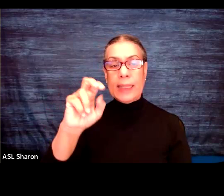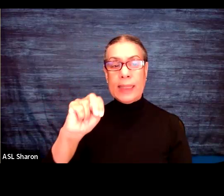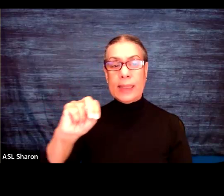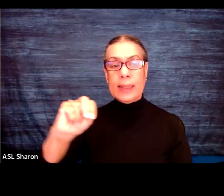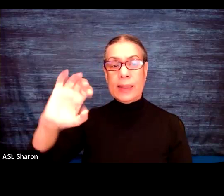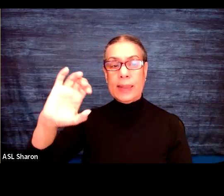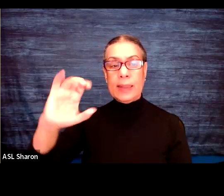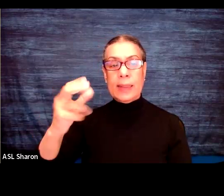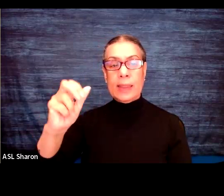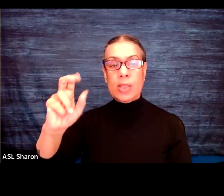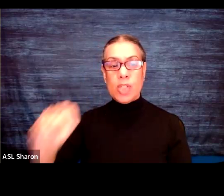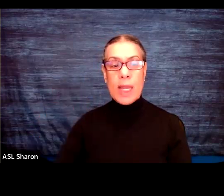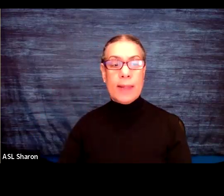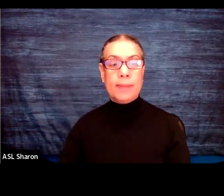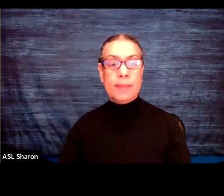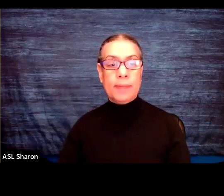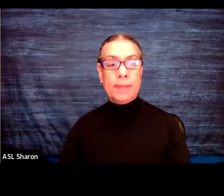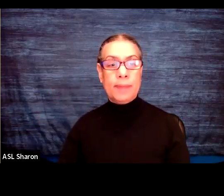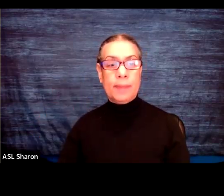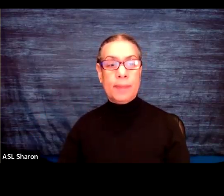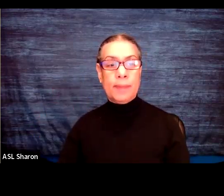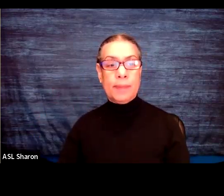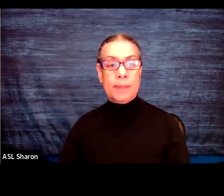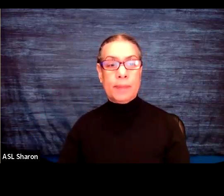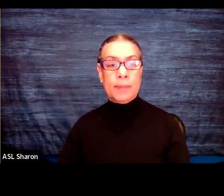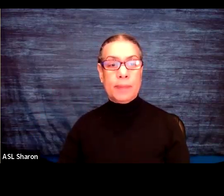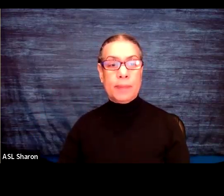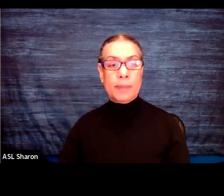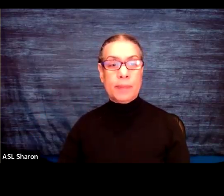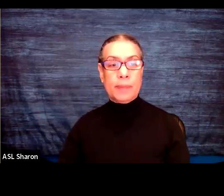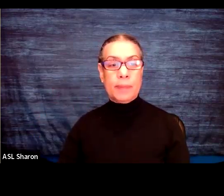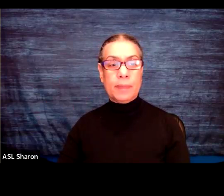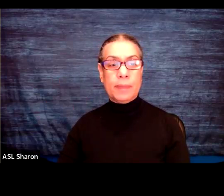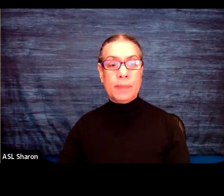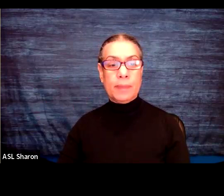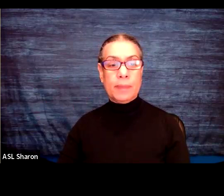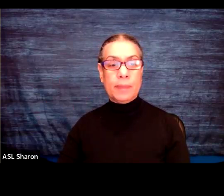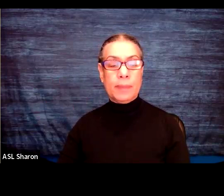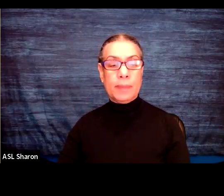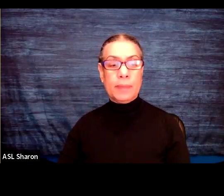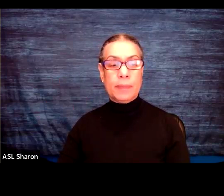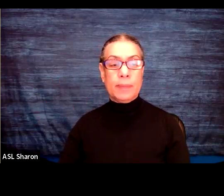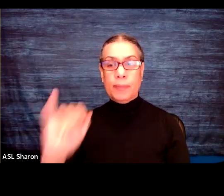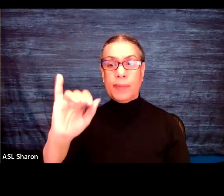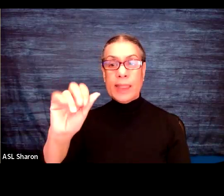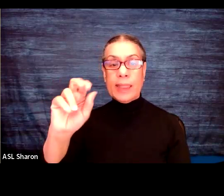Mike Heichman, Kevin Jones, Nicole O'Neill, Michelle Kane, and Emily Chapman. Ian